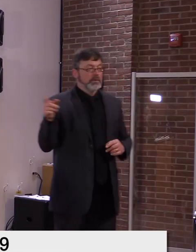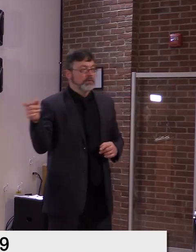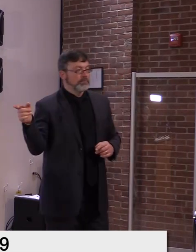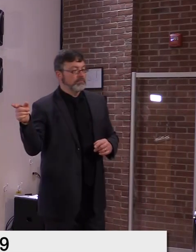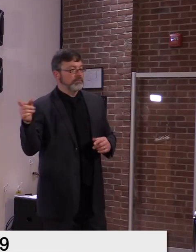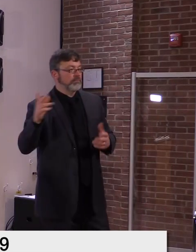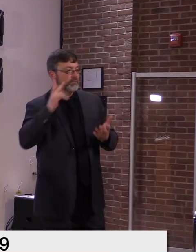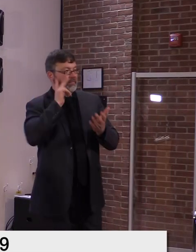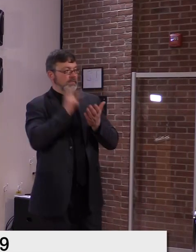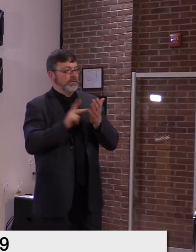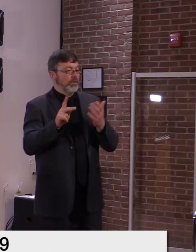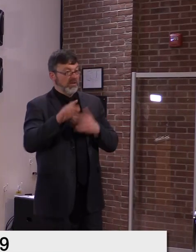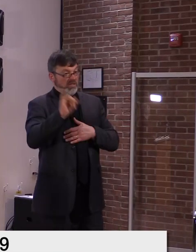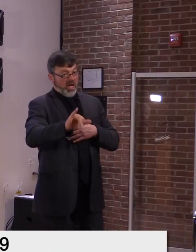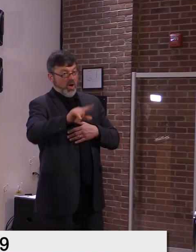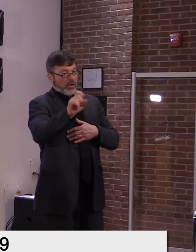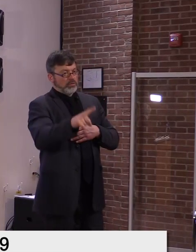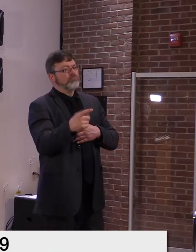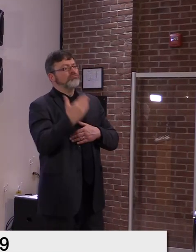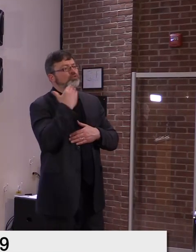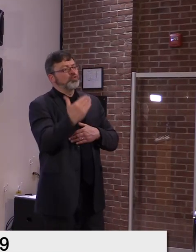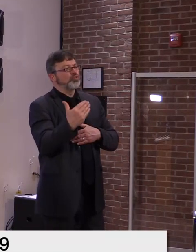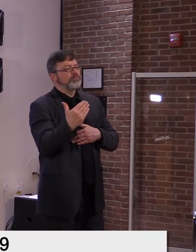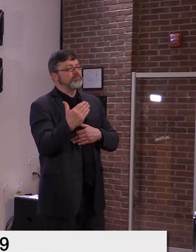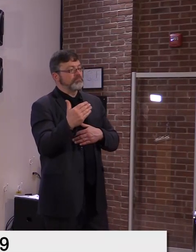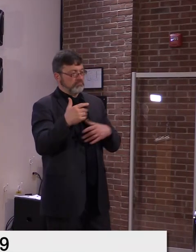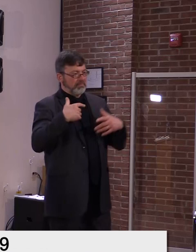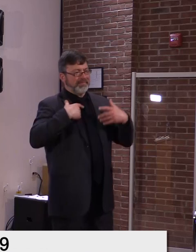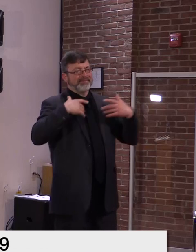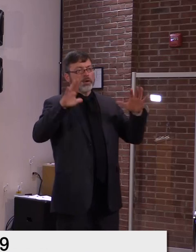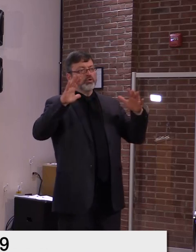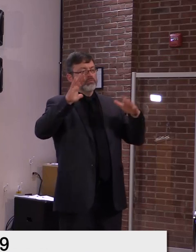vaccinations on nursing homes. And in particular,